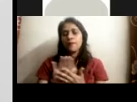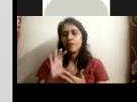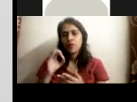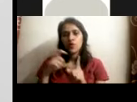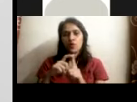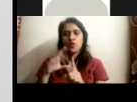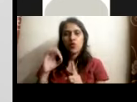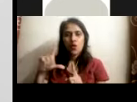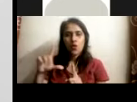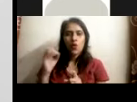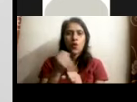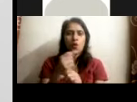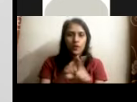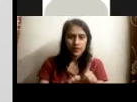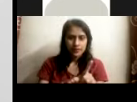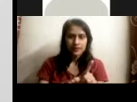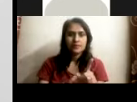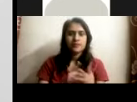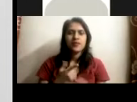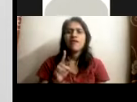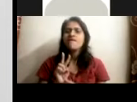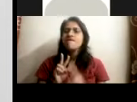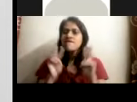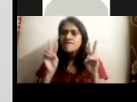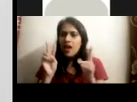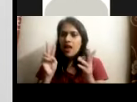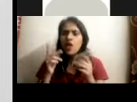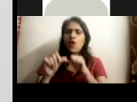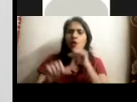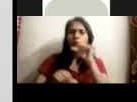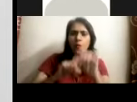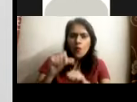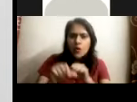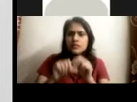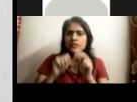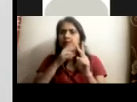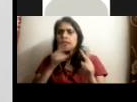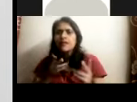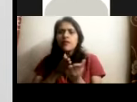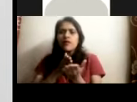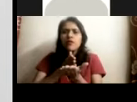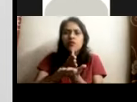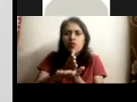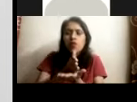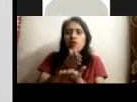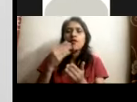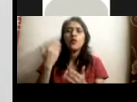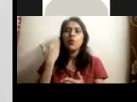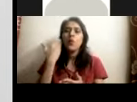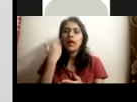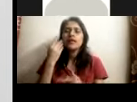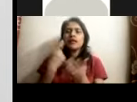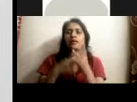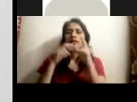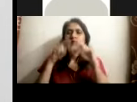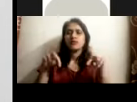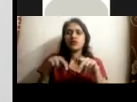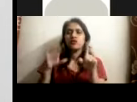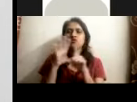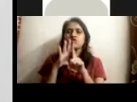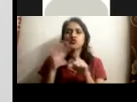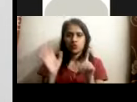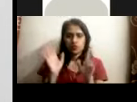methodology is basically just a set of values, methods, procedures that we follow during a research study or research project that we